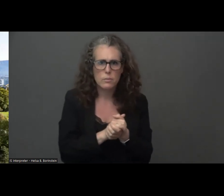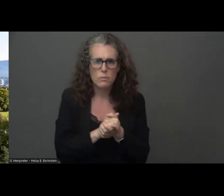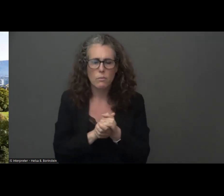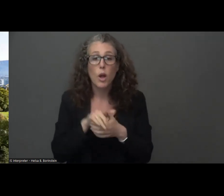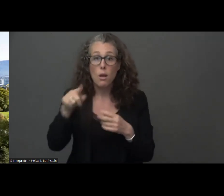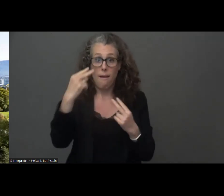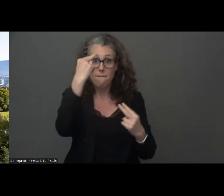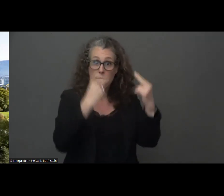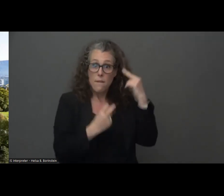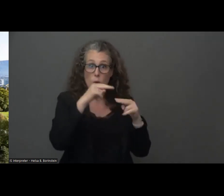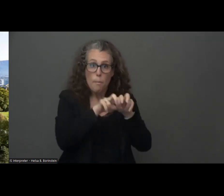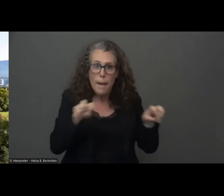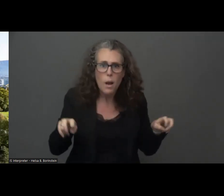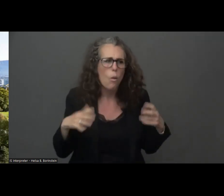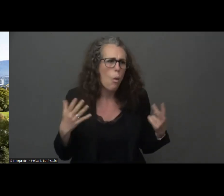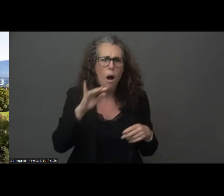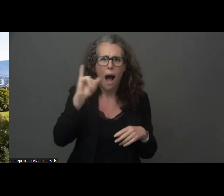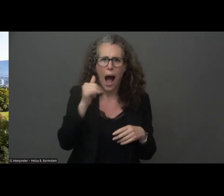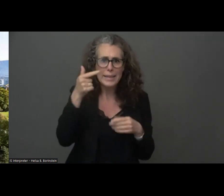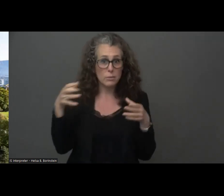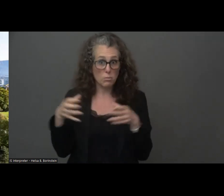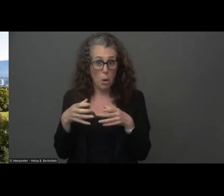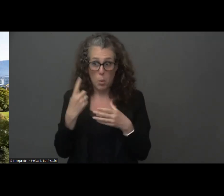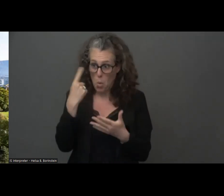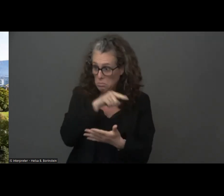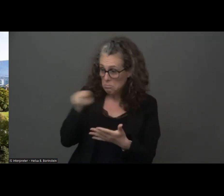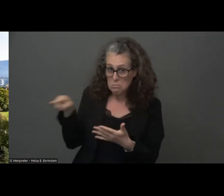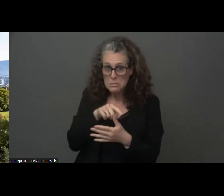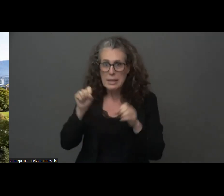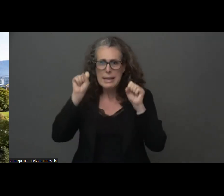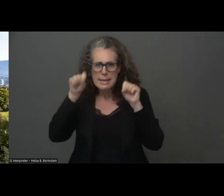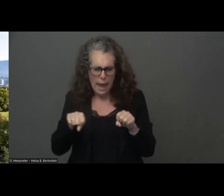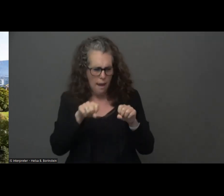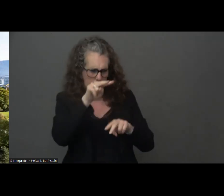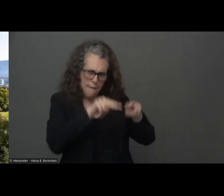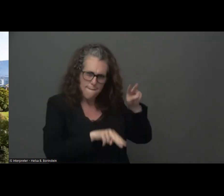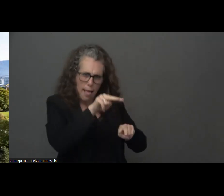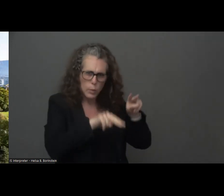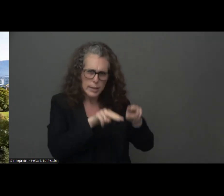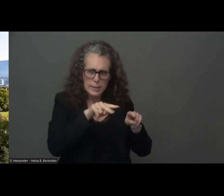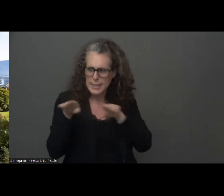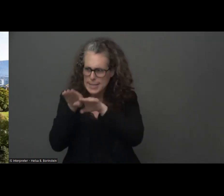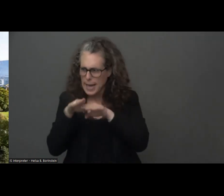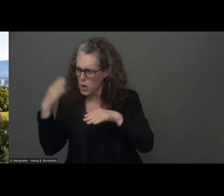panel or in your IT department who can evaluate against the standard fairly? And if, in the unlikely event that there may